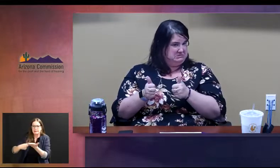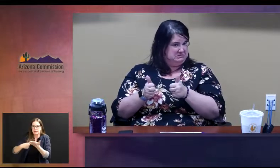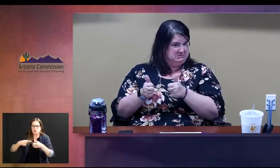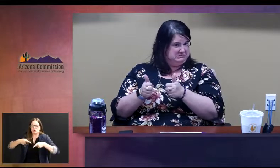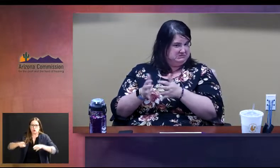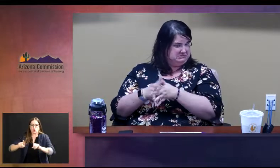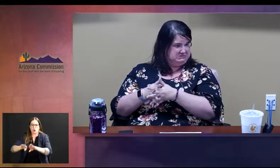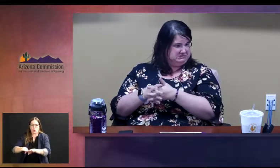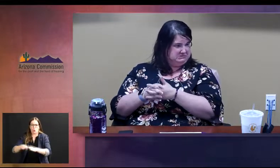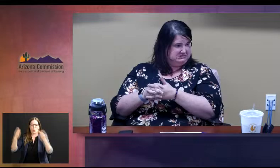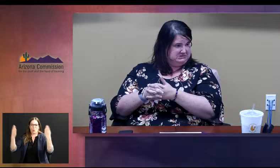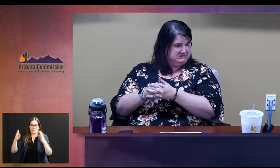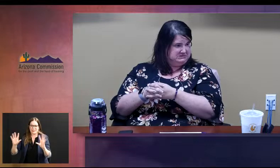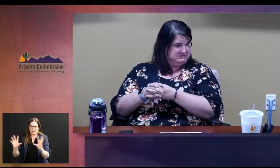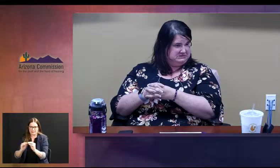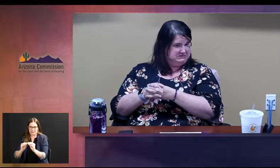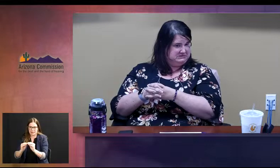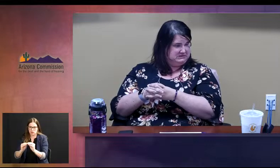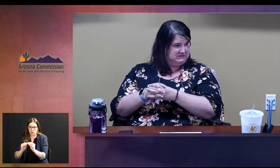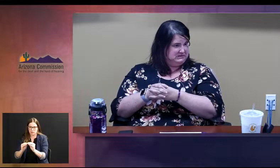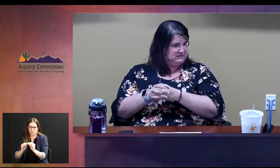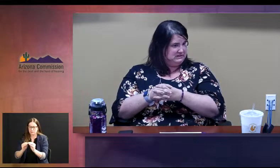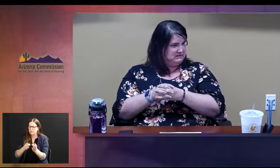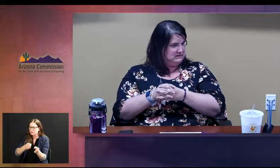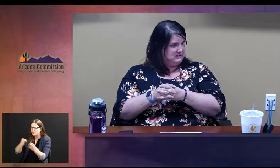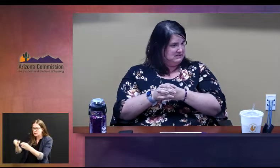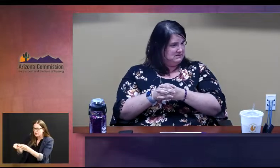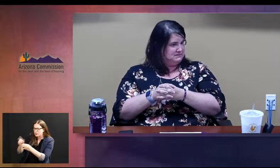Elise Phelan, anything you'd like to add to that?